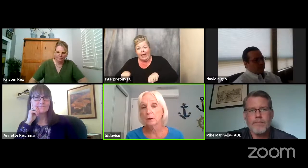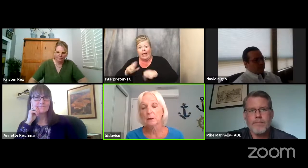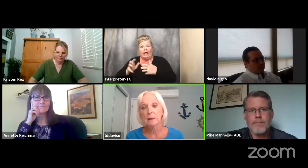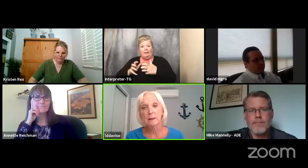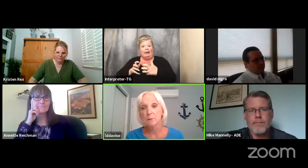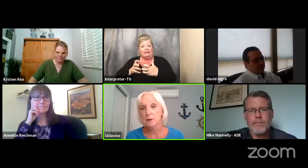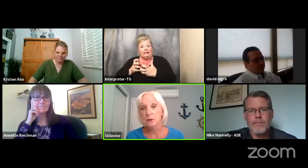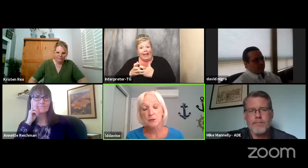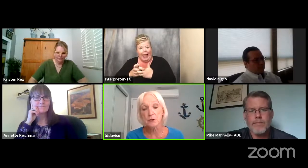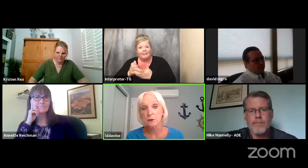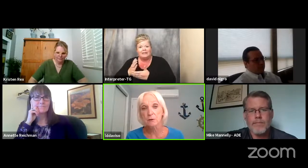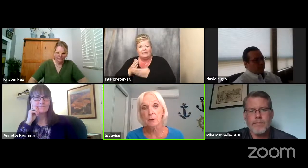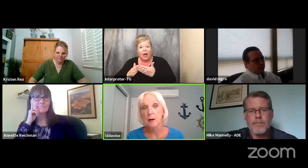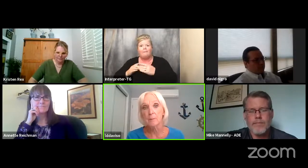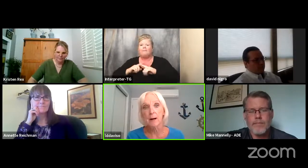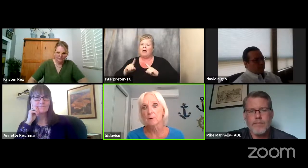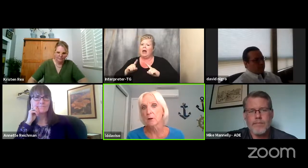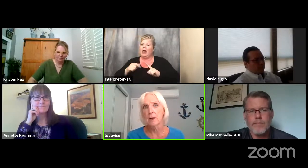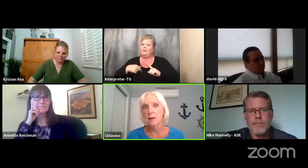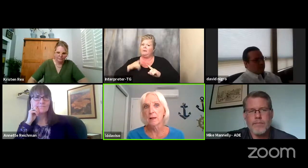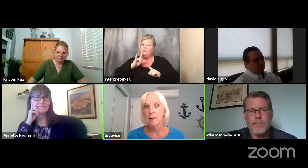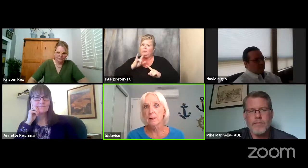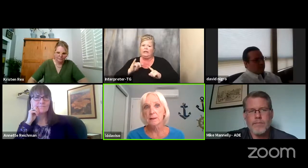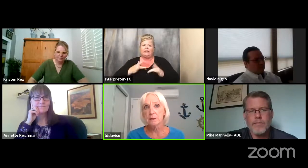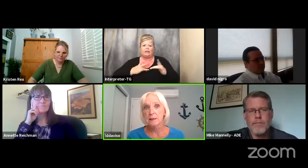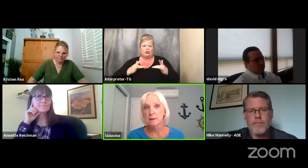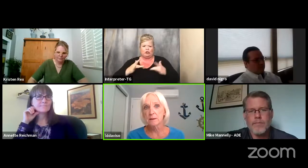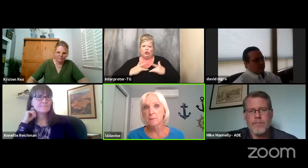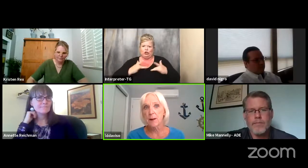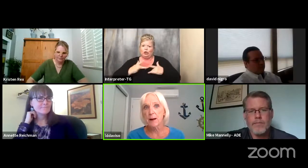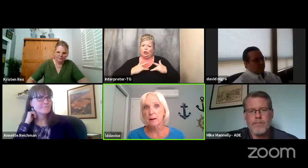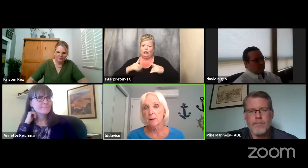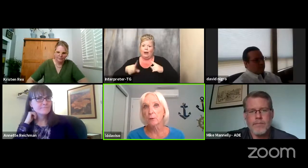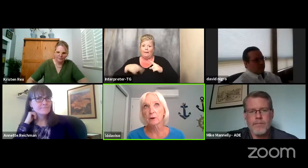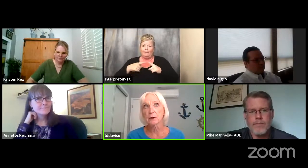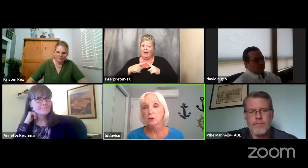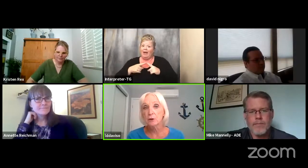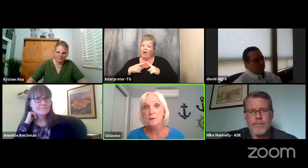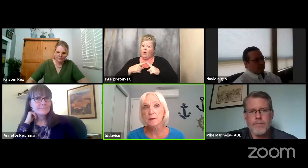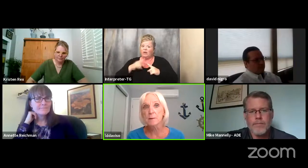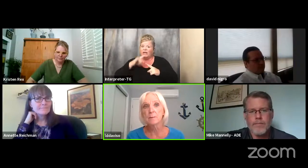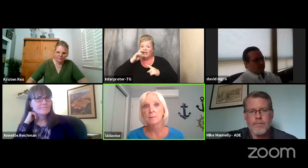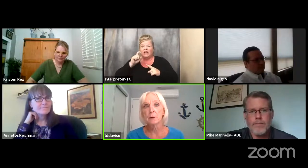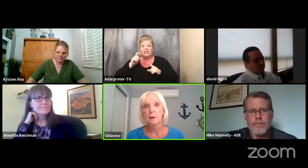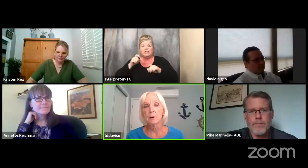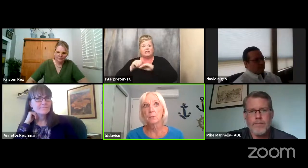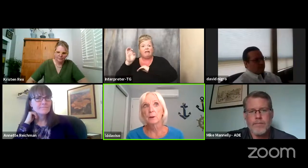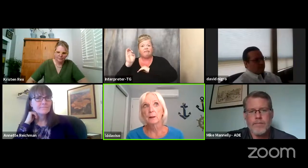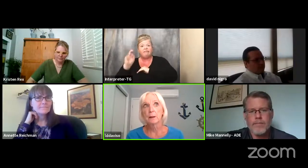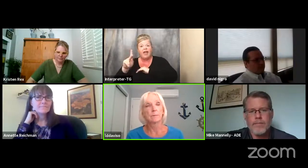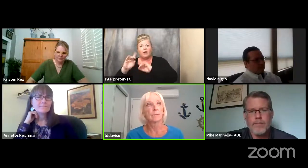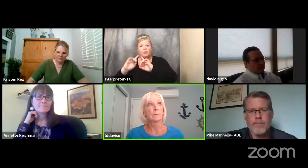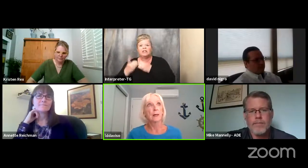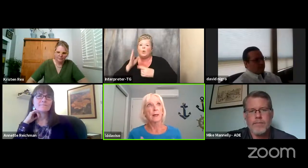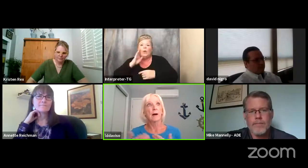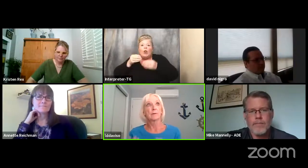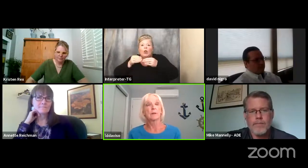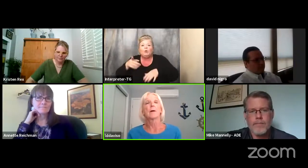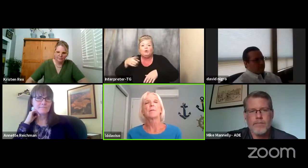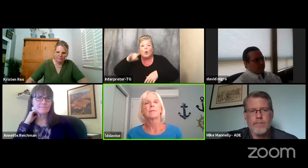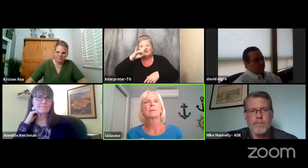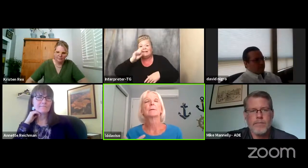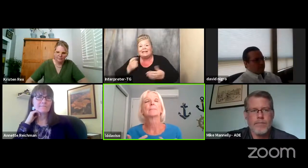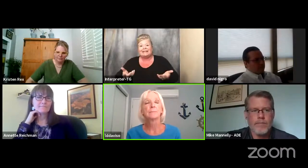I really am concerned about sending them back. We're going to lose them. They